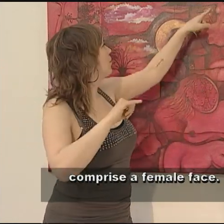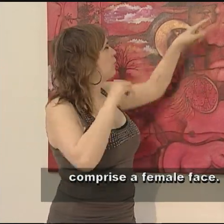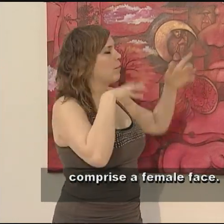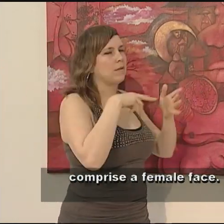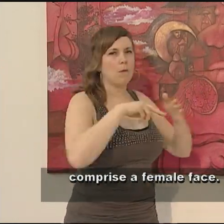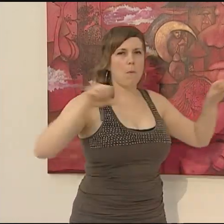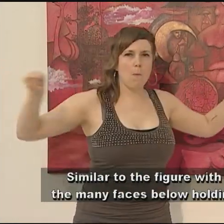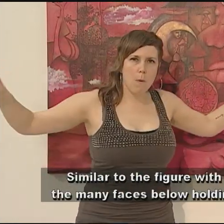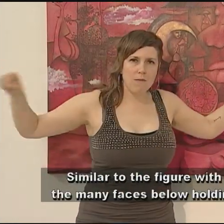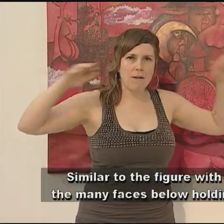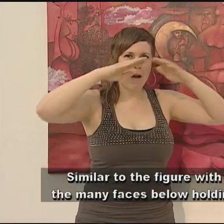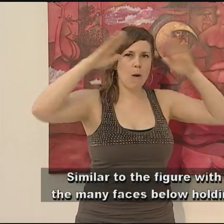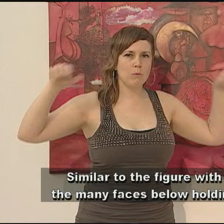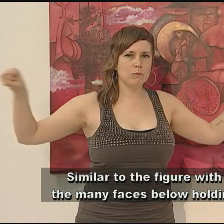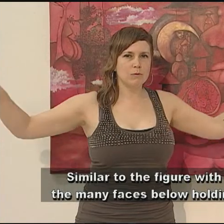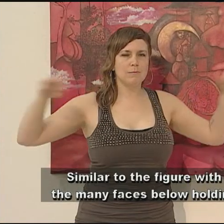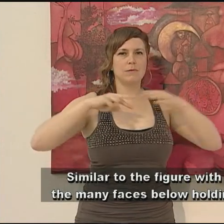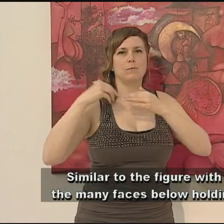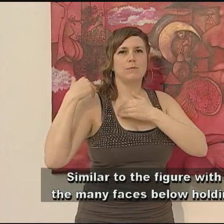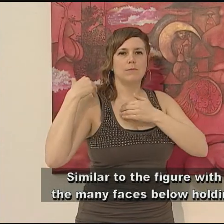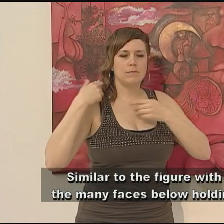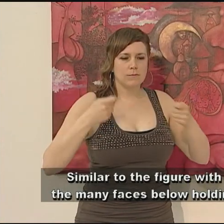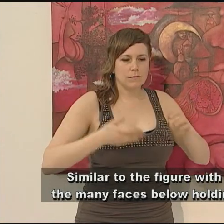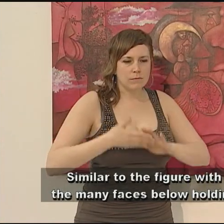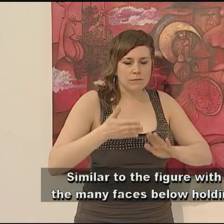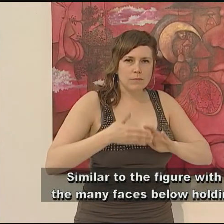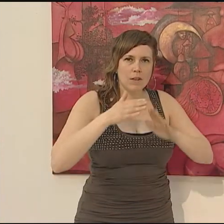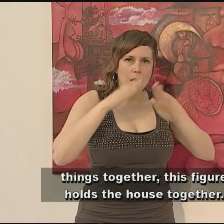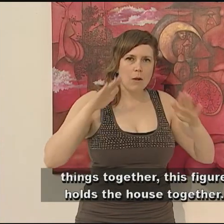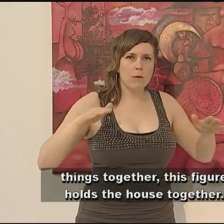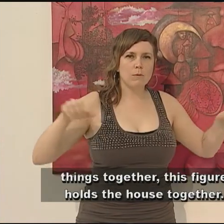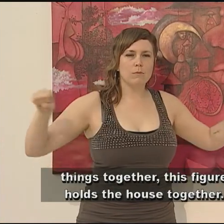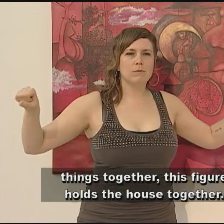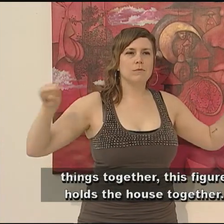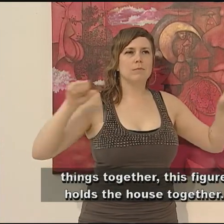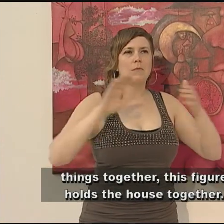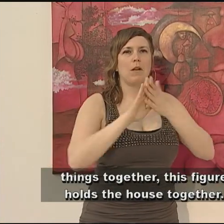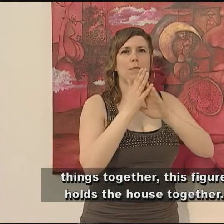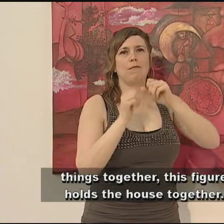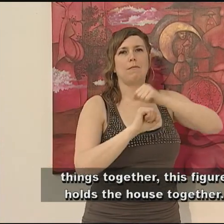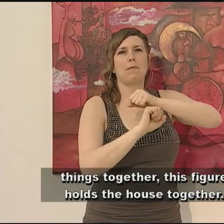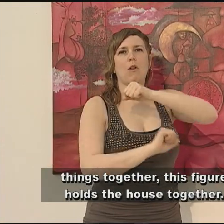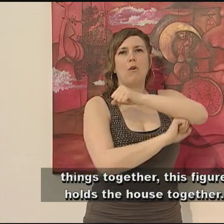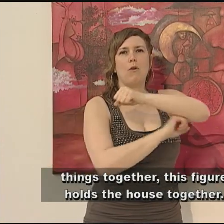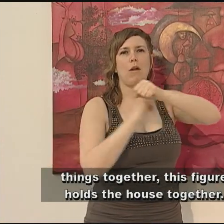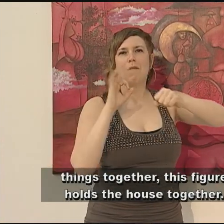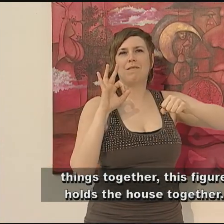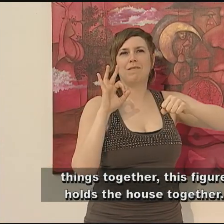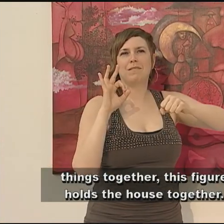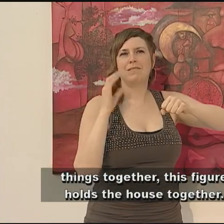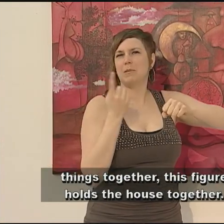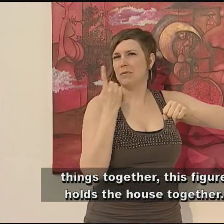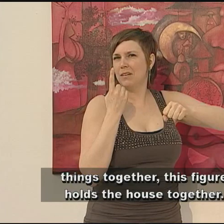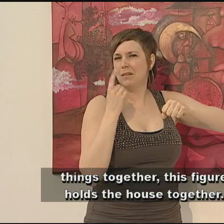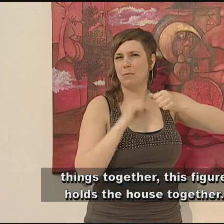female face. Similar to the figure with the many faces below holding things together, this figure holds the house